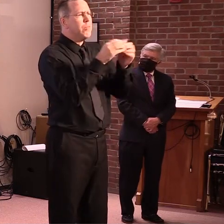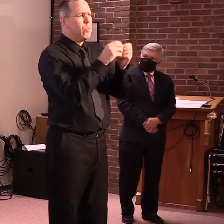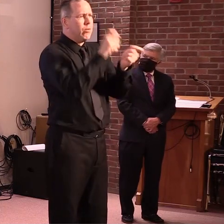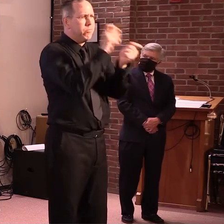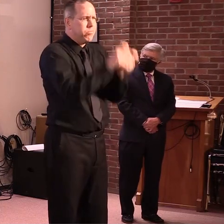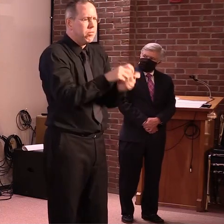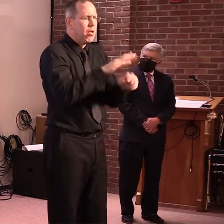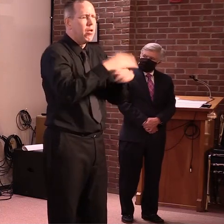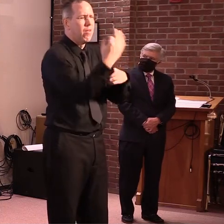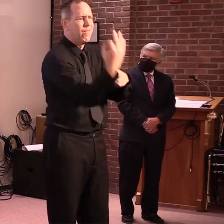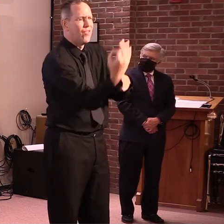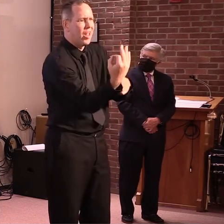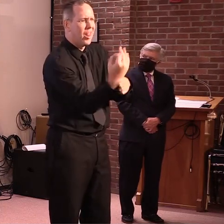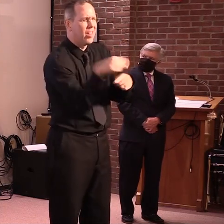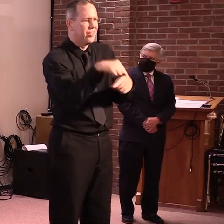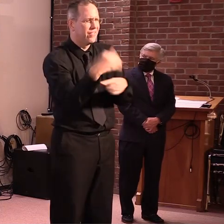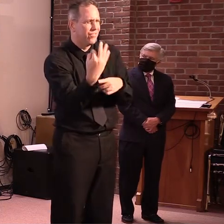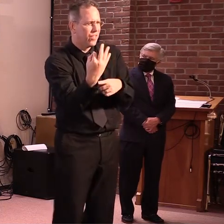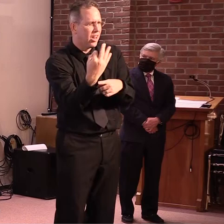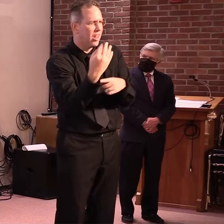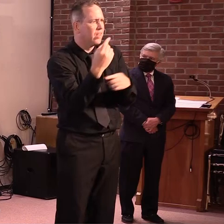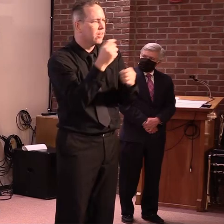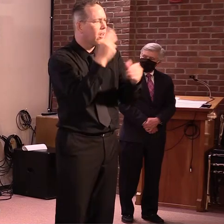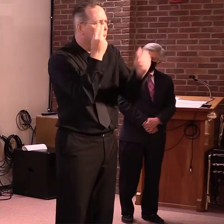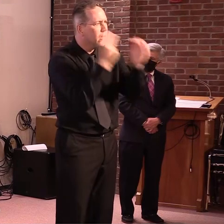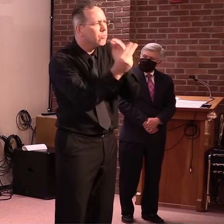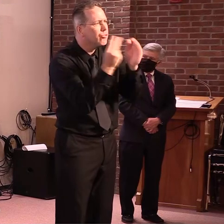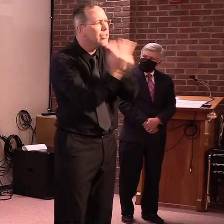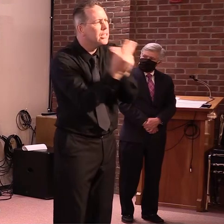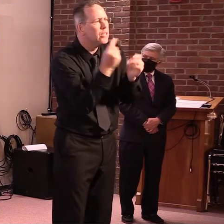to try and answer part of that, feel free.